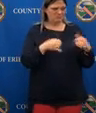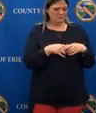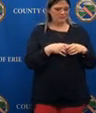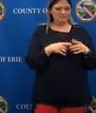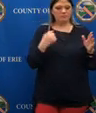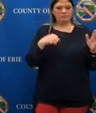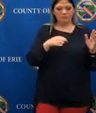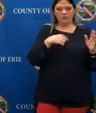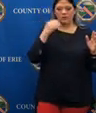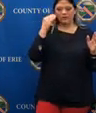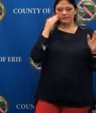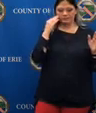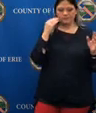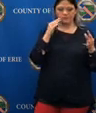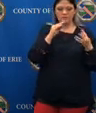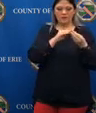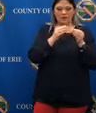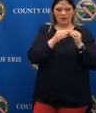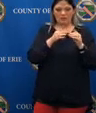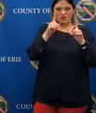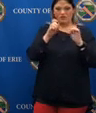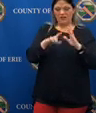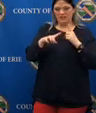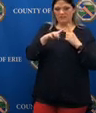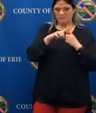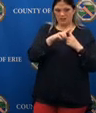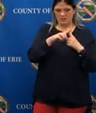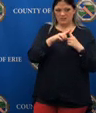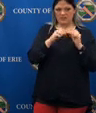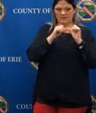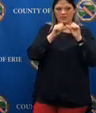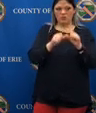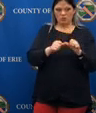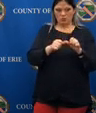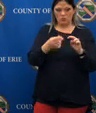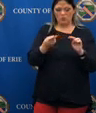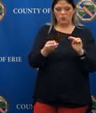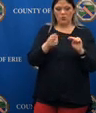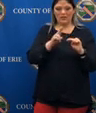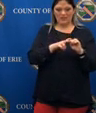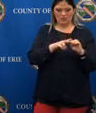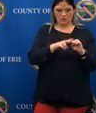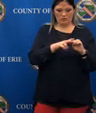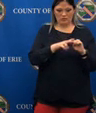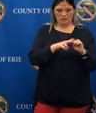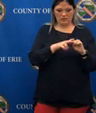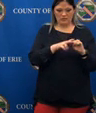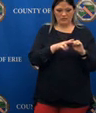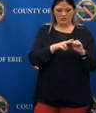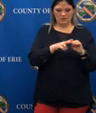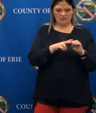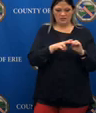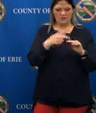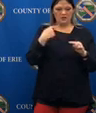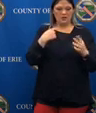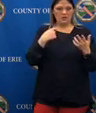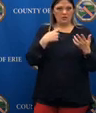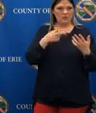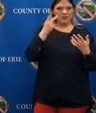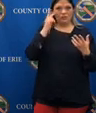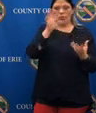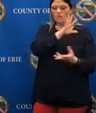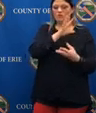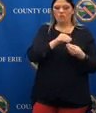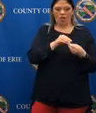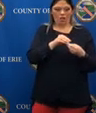we know that our numbers testing positive continue to increase. We know that we're seeing just so overall in terms